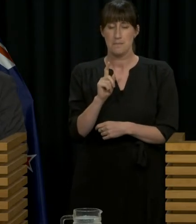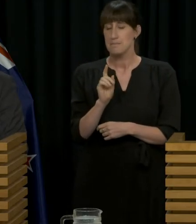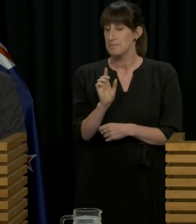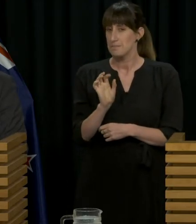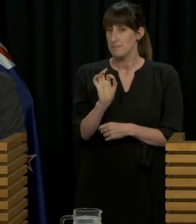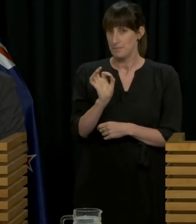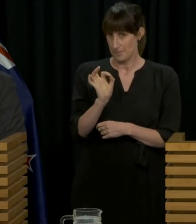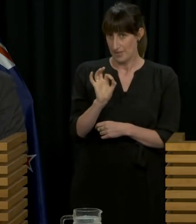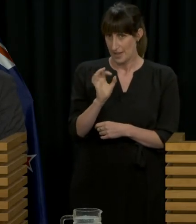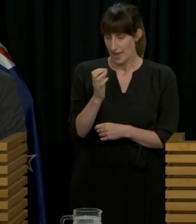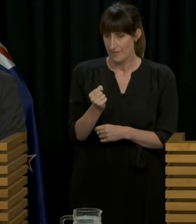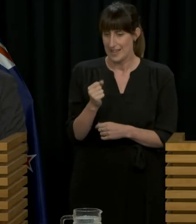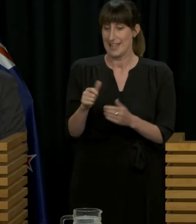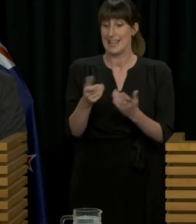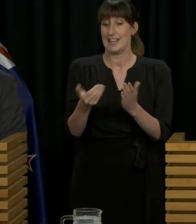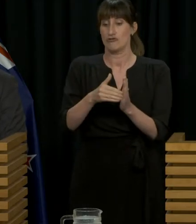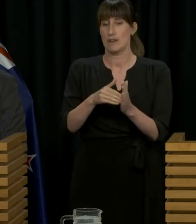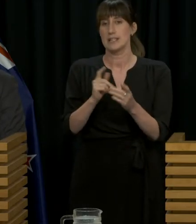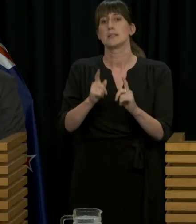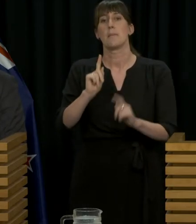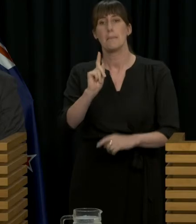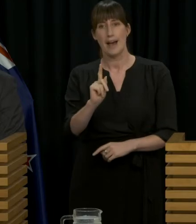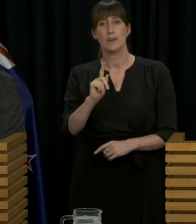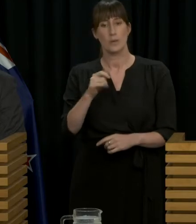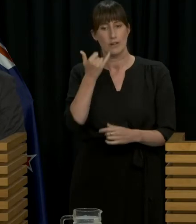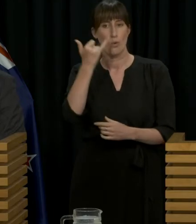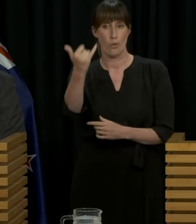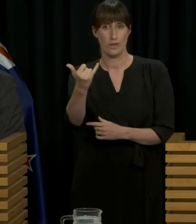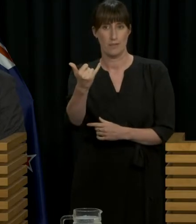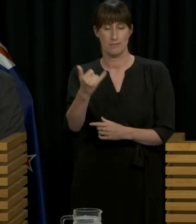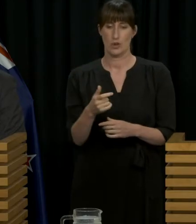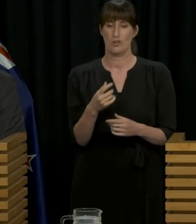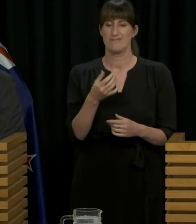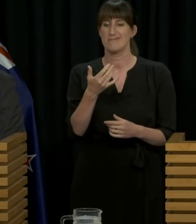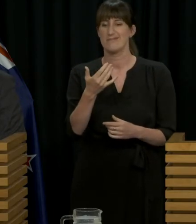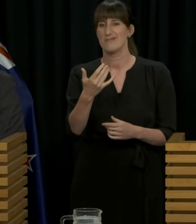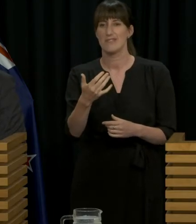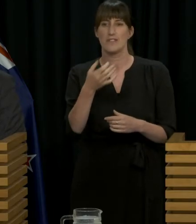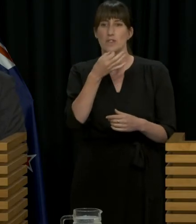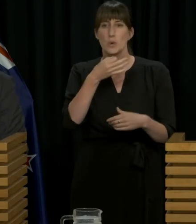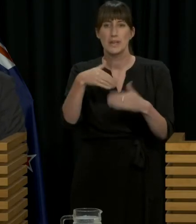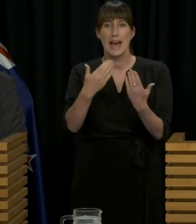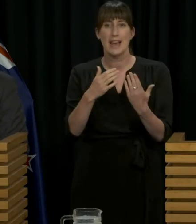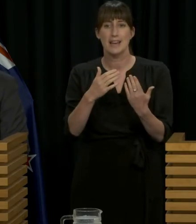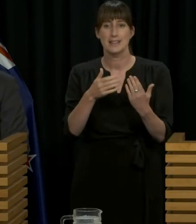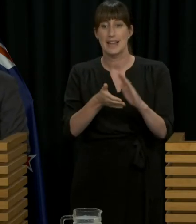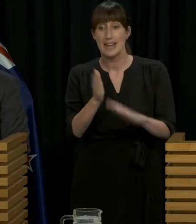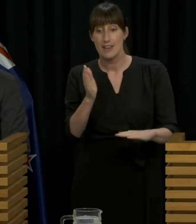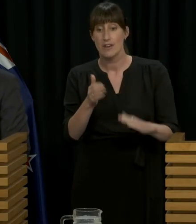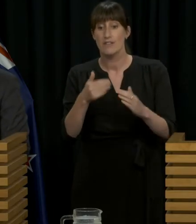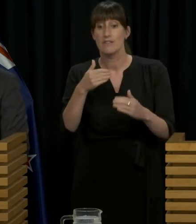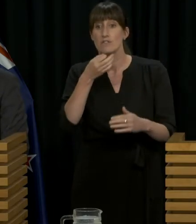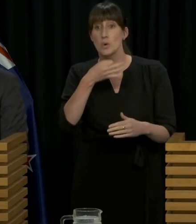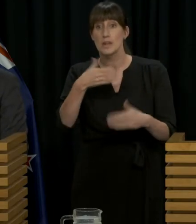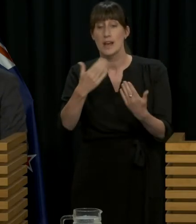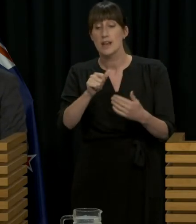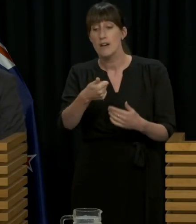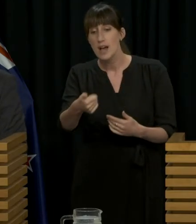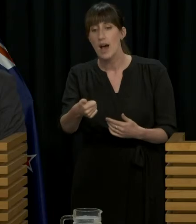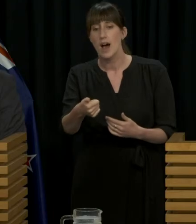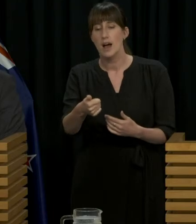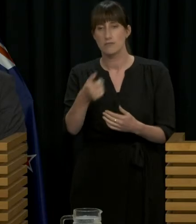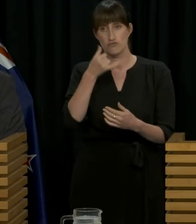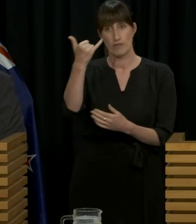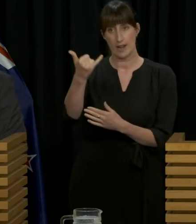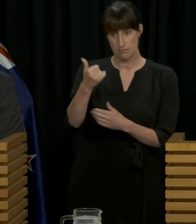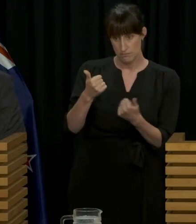we introduced follow-up phone calls to everybody. So once they've left, after several days, they get a follow-up phone call, which includes a symptom check. We'll look at